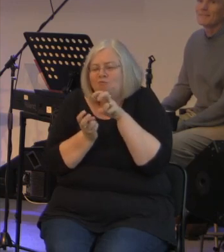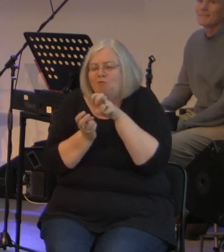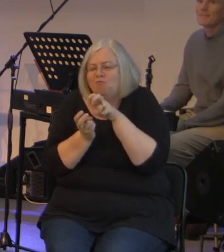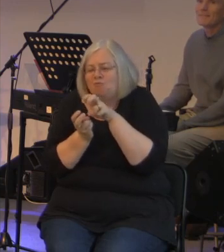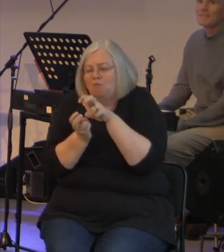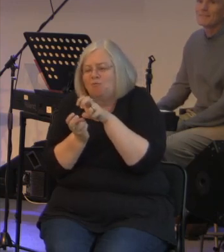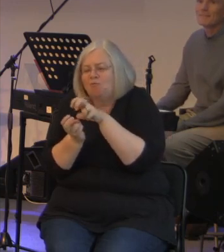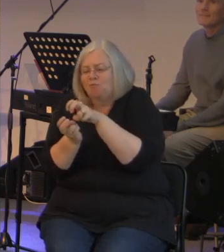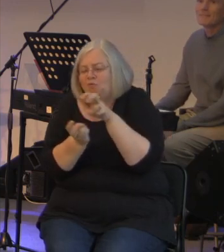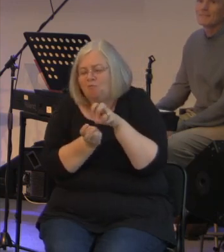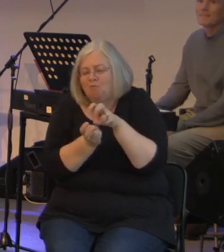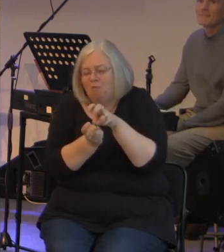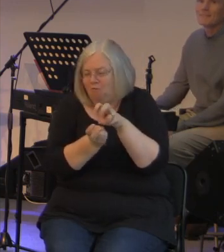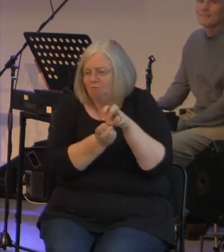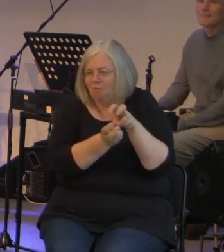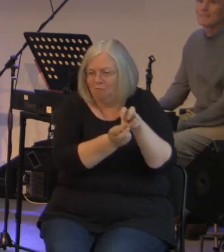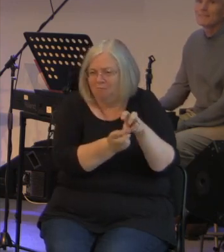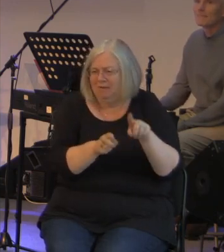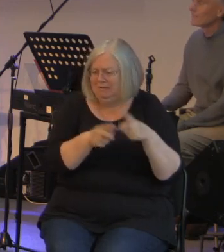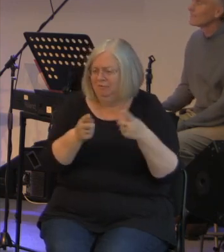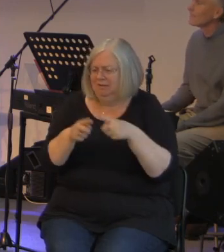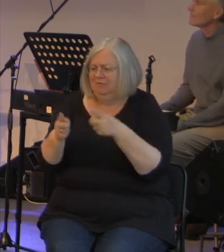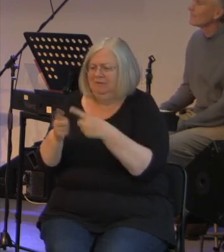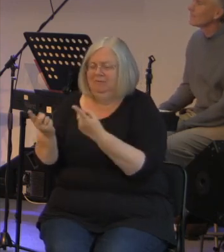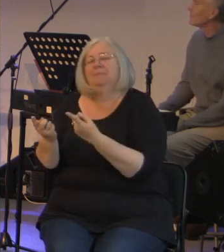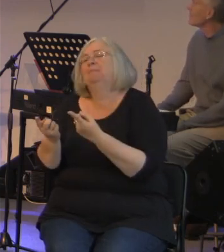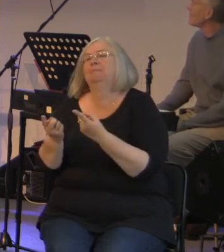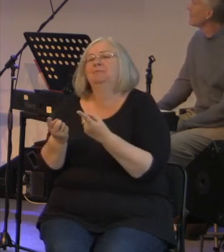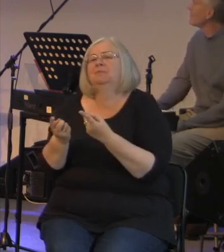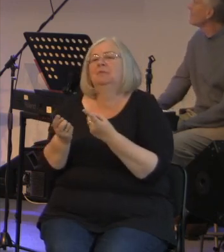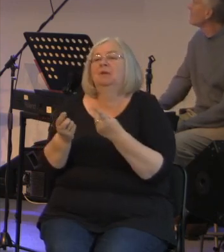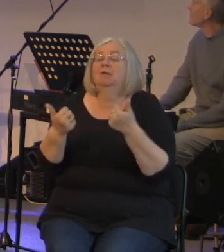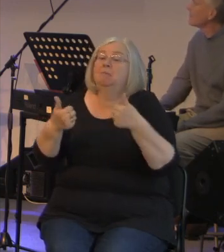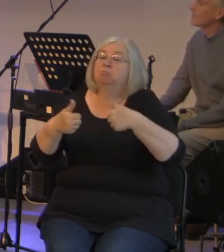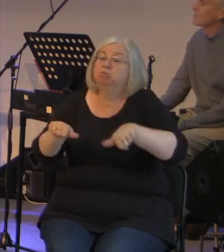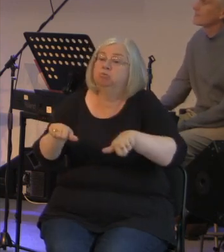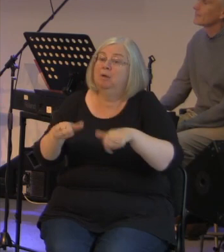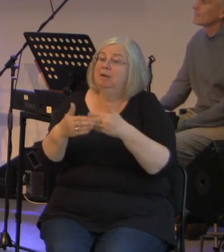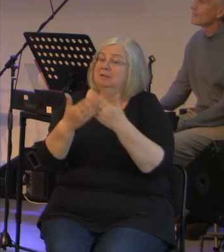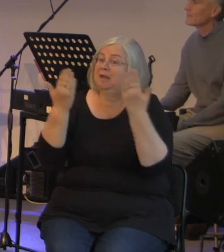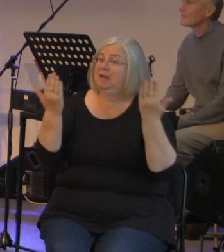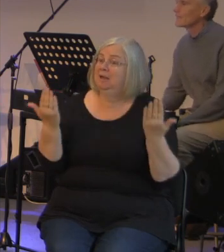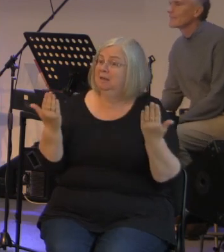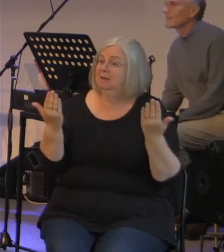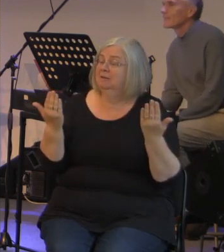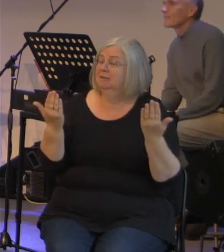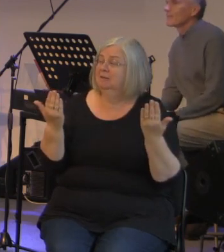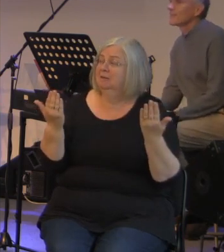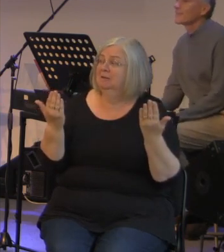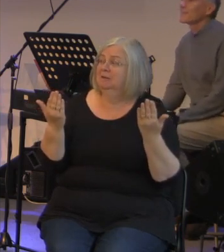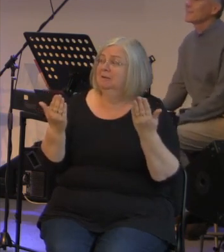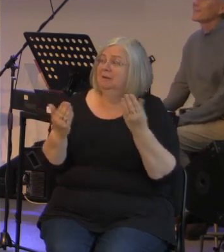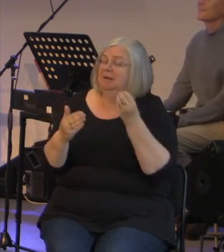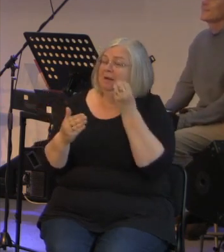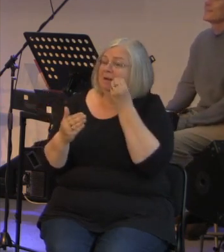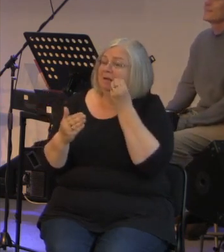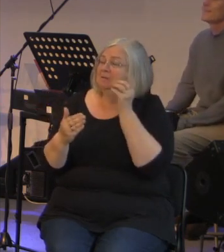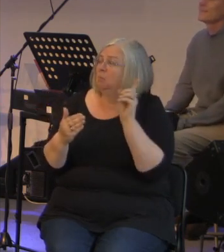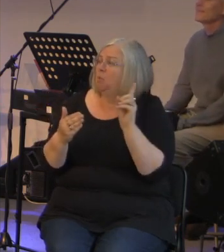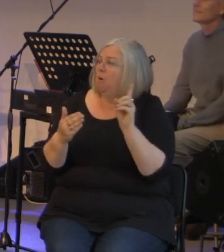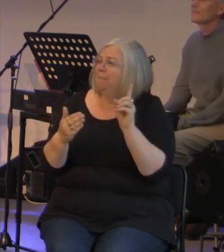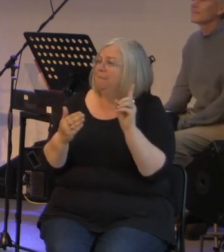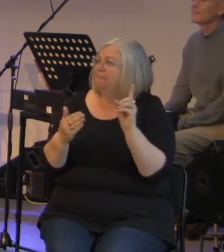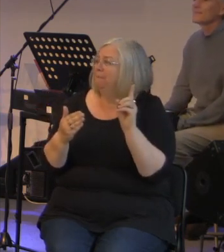on the last day, what does the caterpillar eat? Can anyone shout out, what does the caterpillar eat on